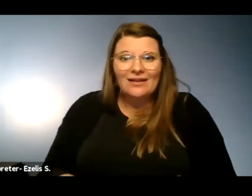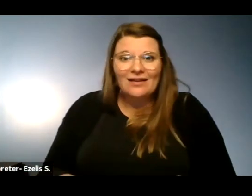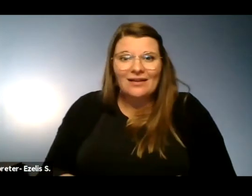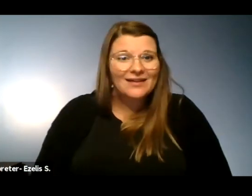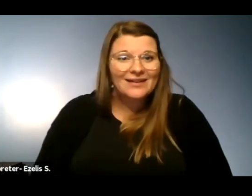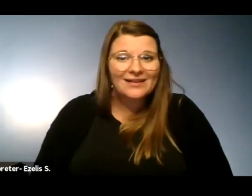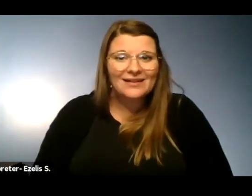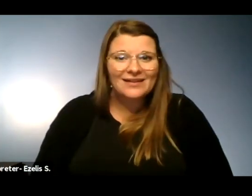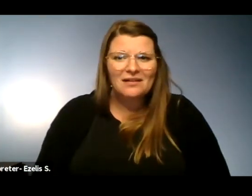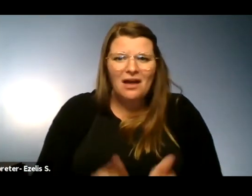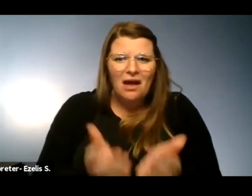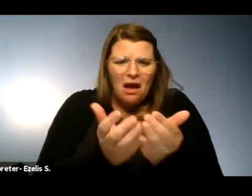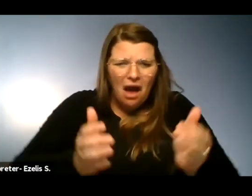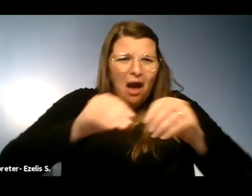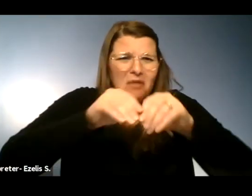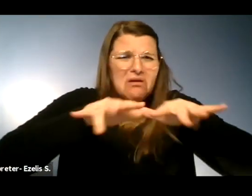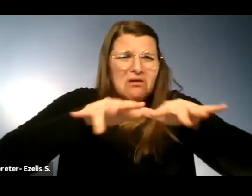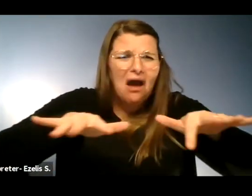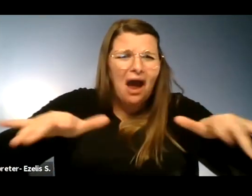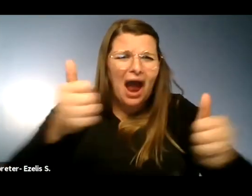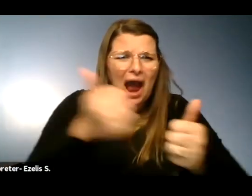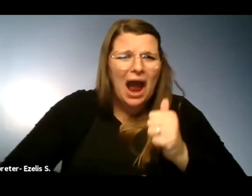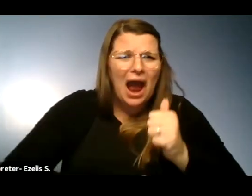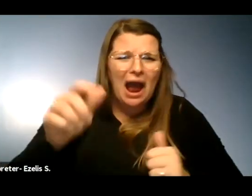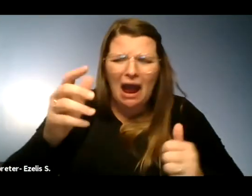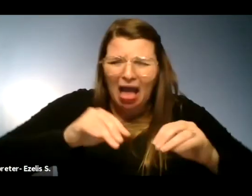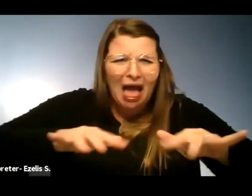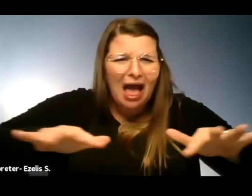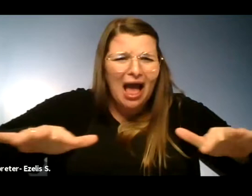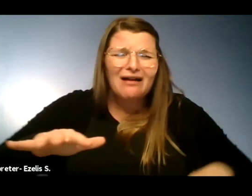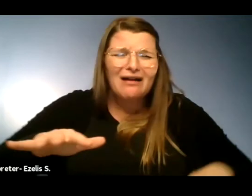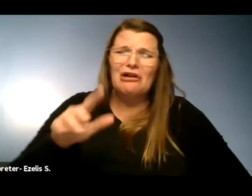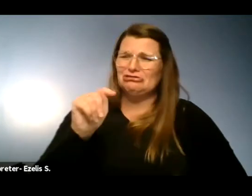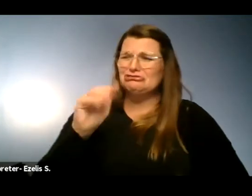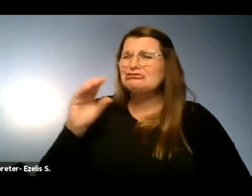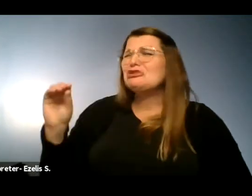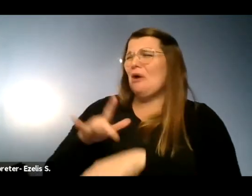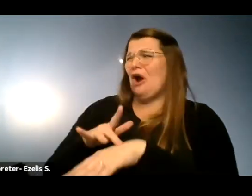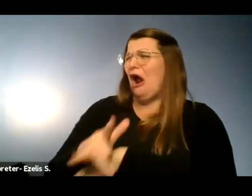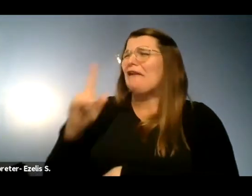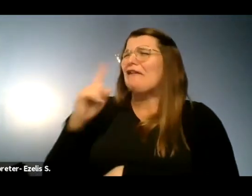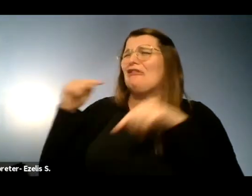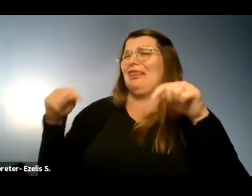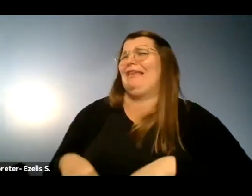The crunchies were everywhere. It's too early in the morning for this.